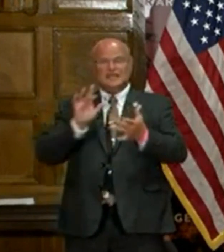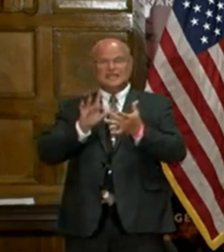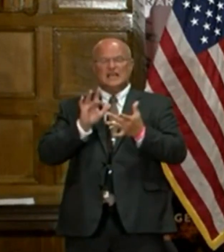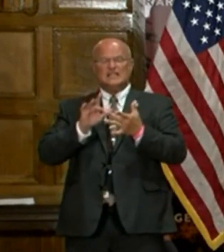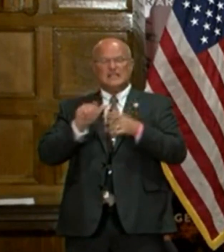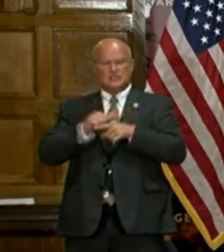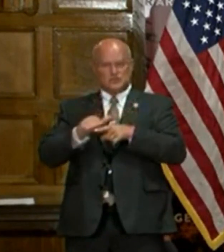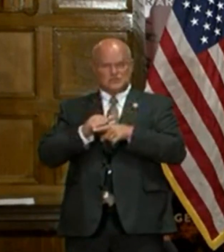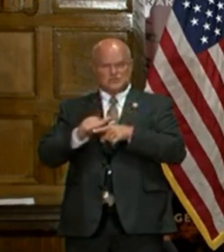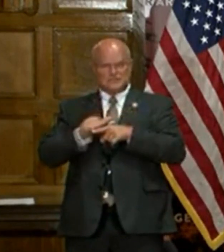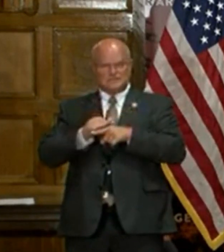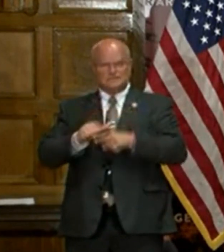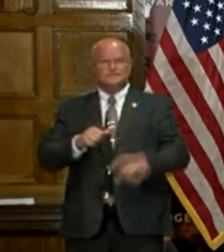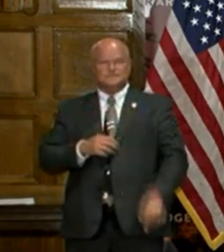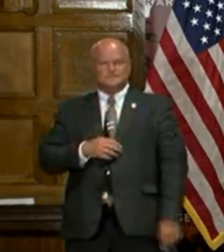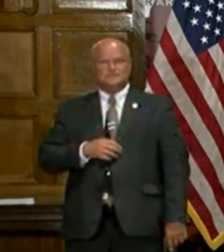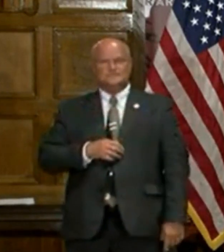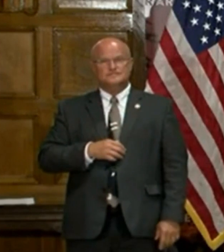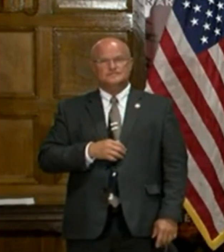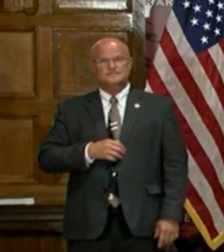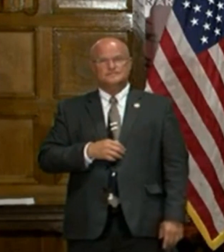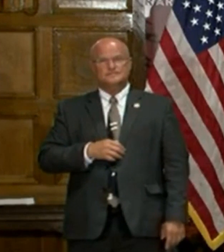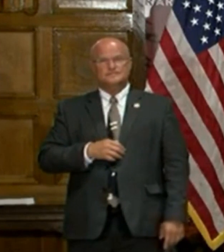contact drills.